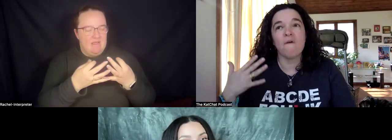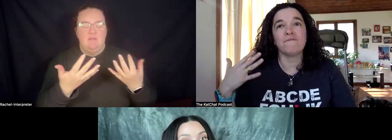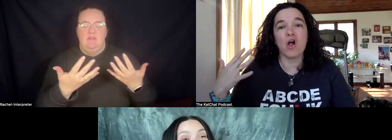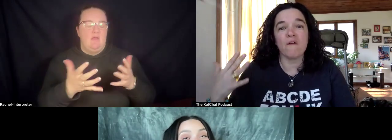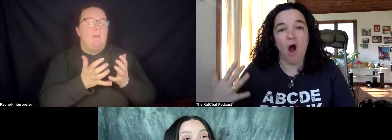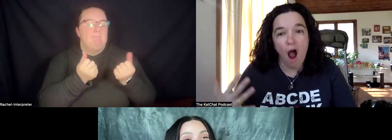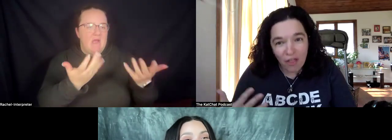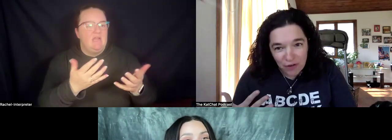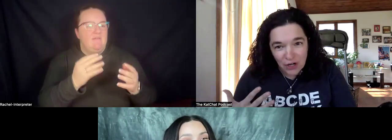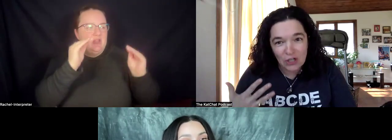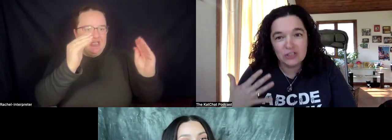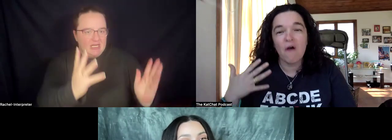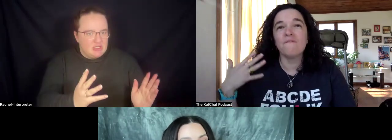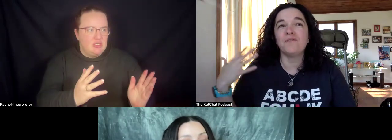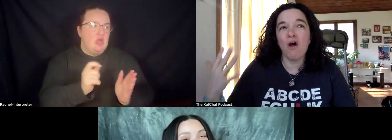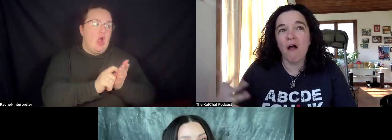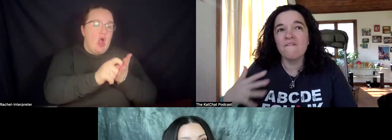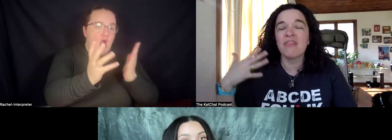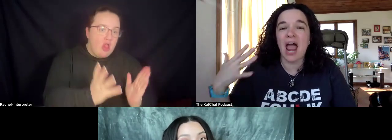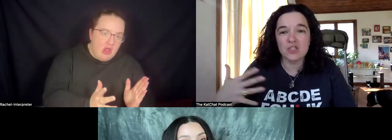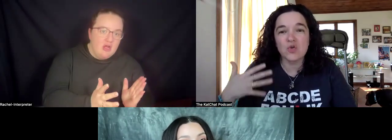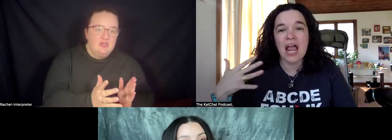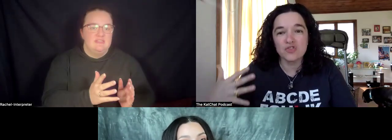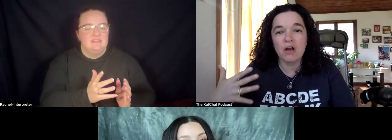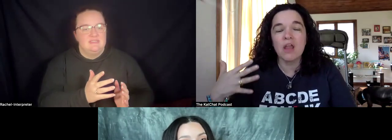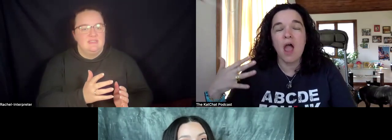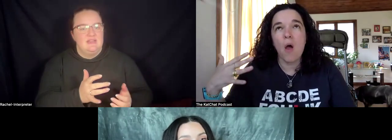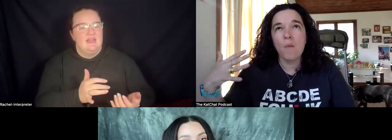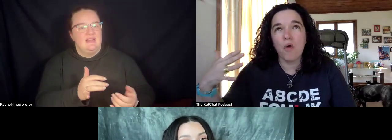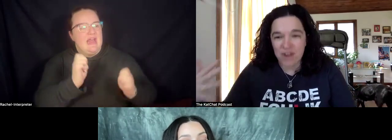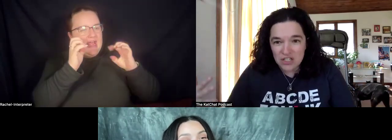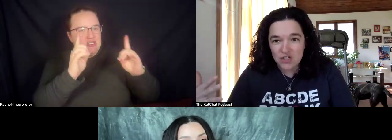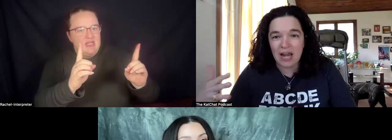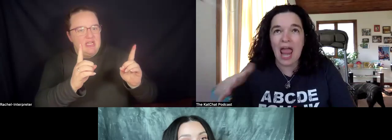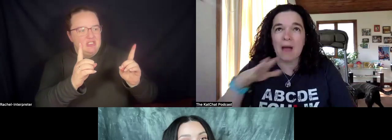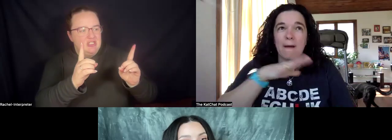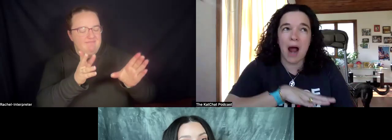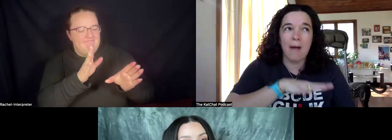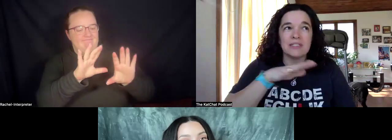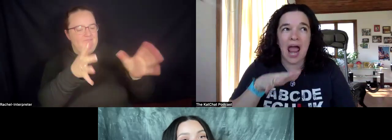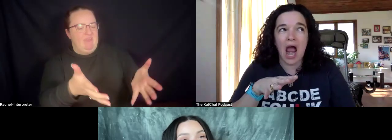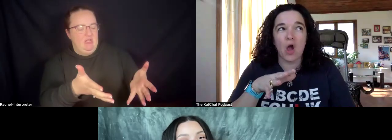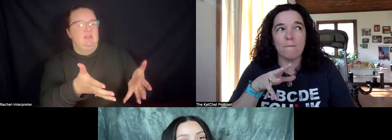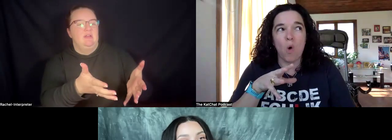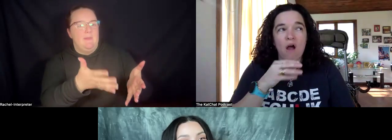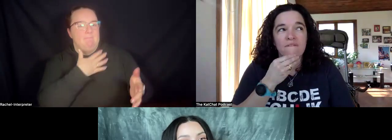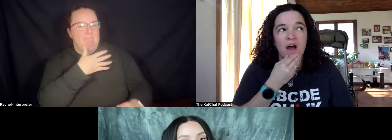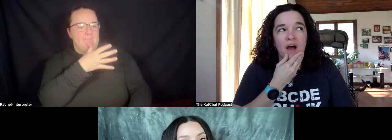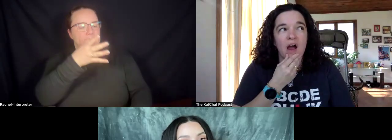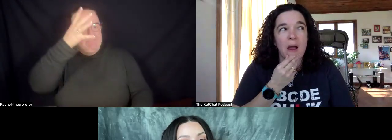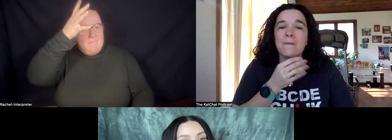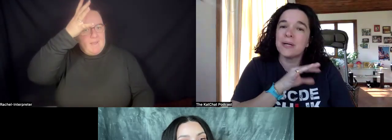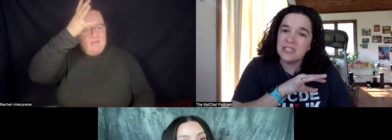teachers, full of Oh, wow. authors, full of the education profession, and my mom was out of more